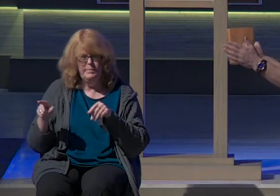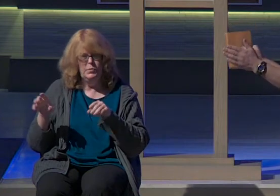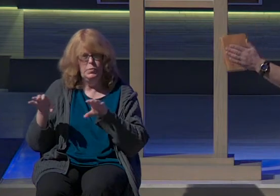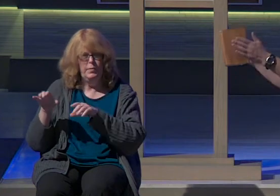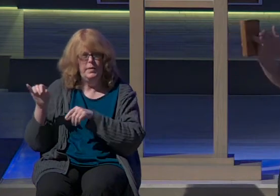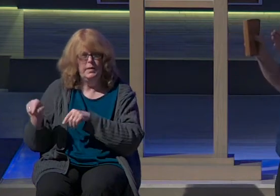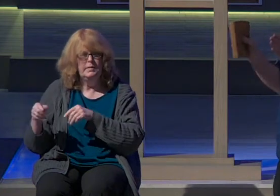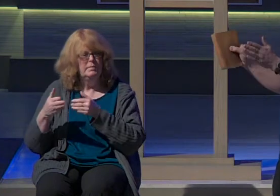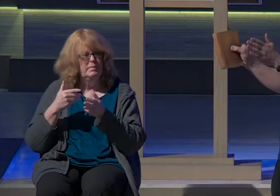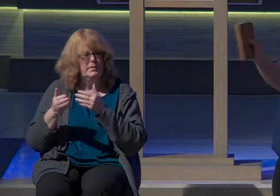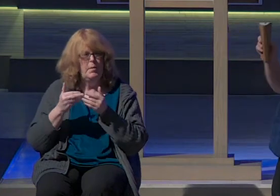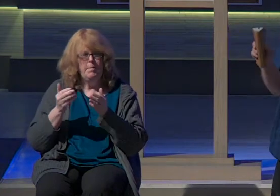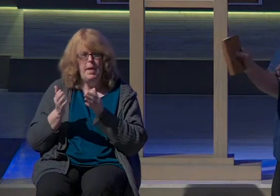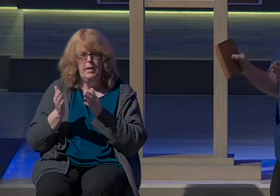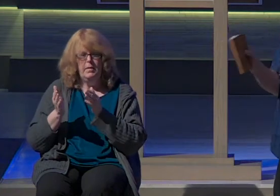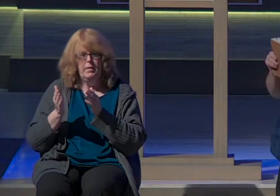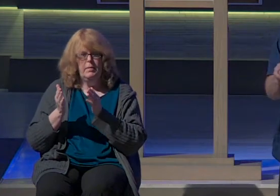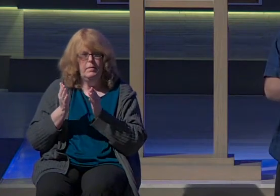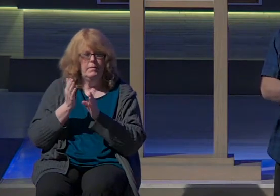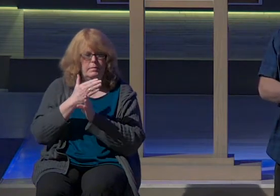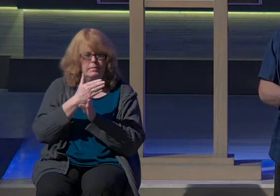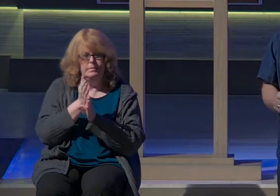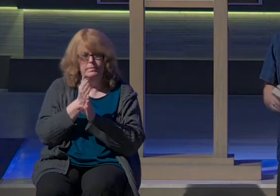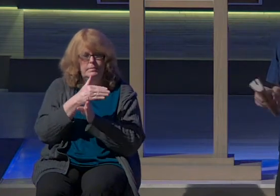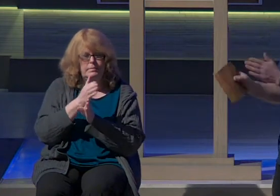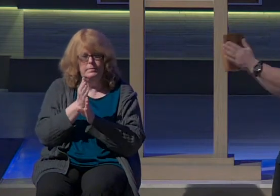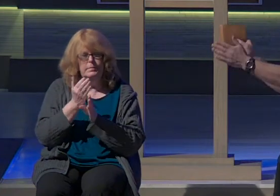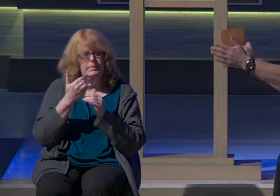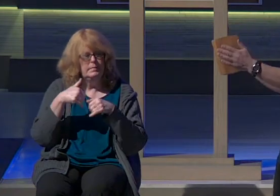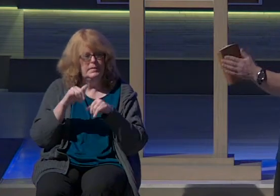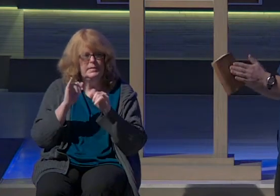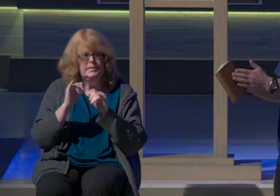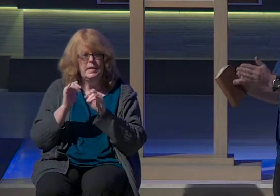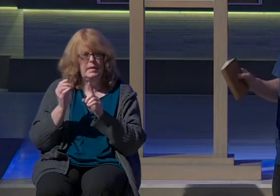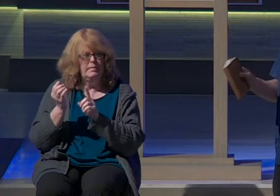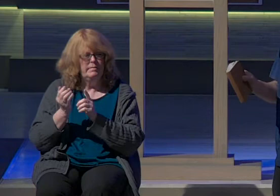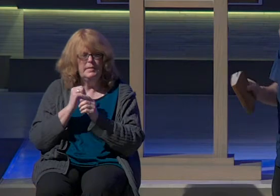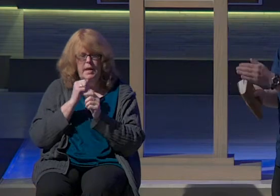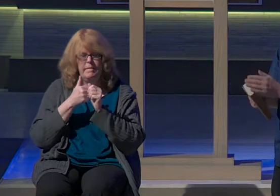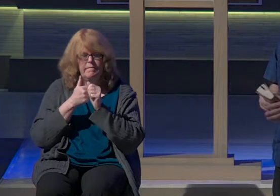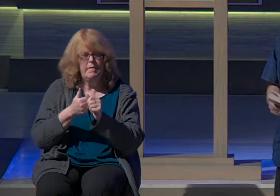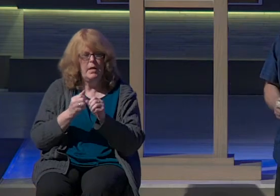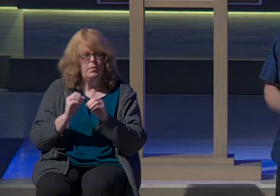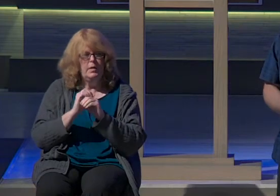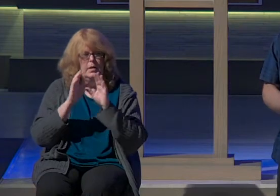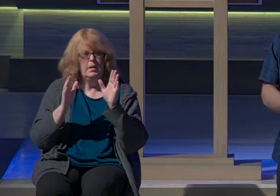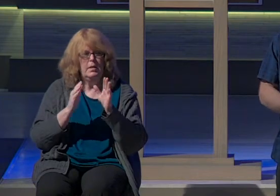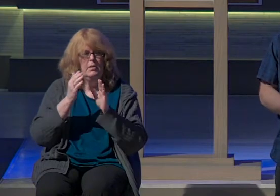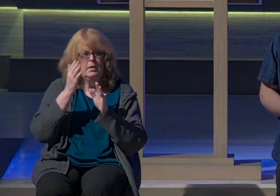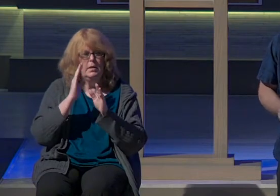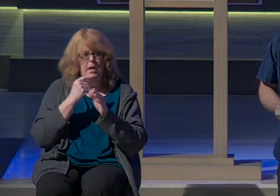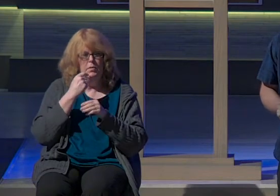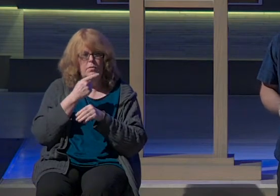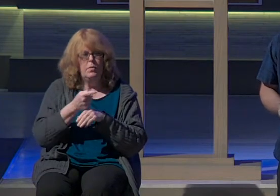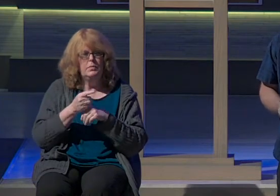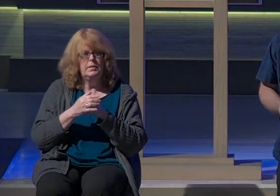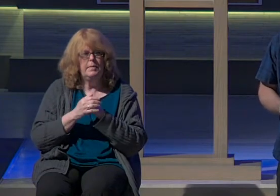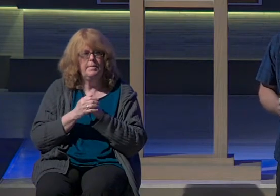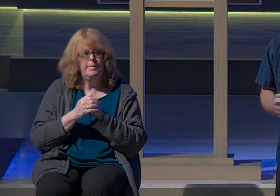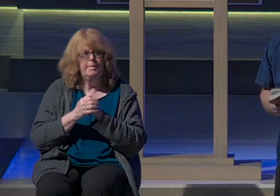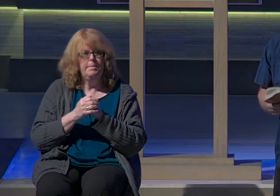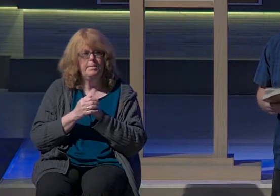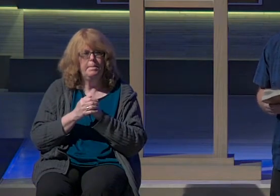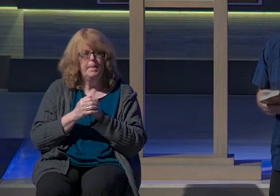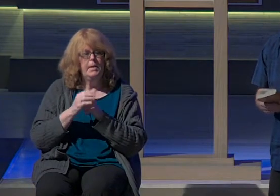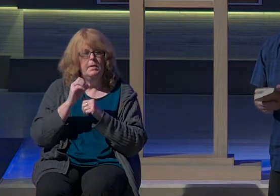doesn't matter how many degrees off he is. It is a deviation from what is clearly told to him.